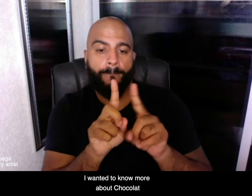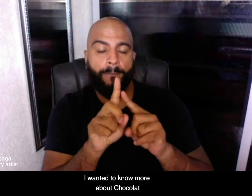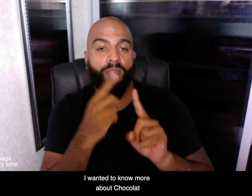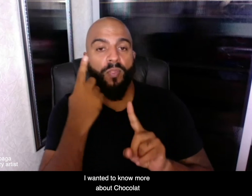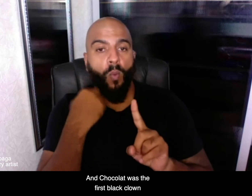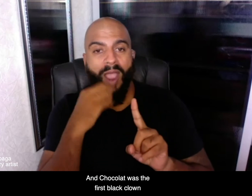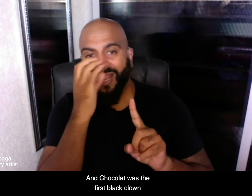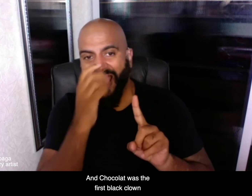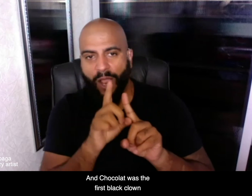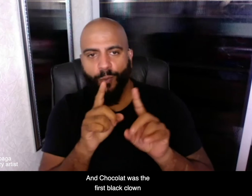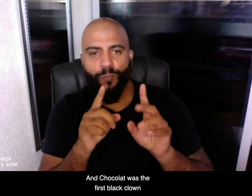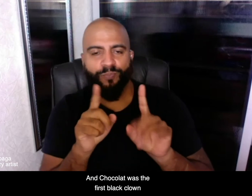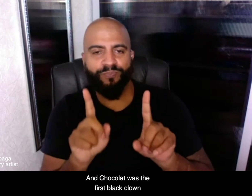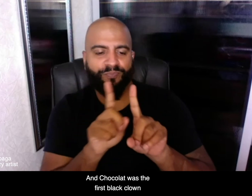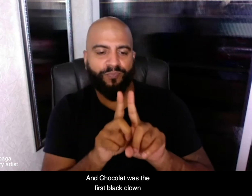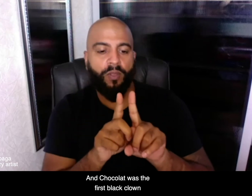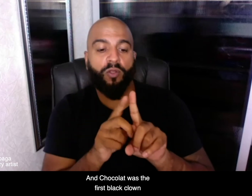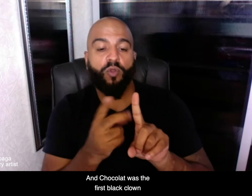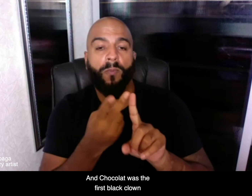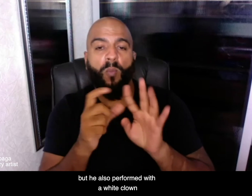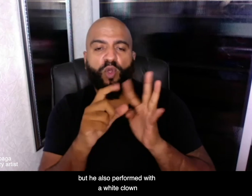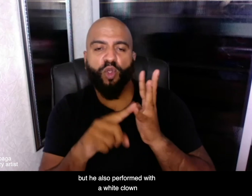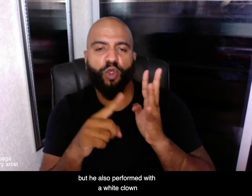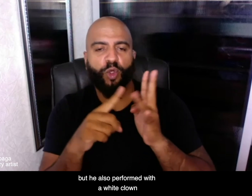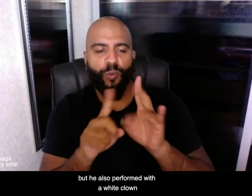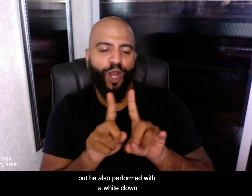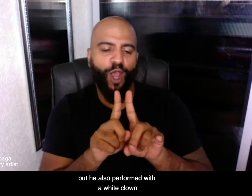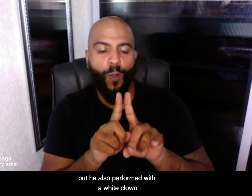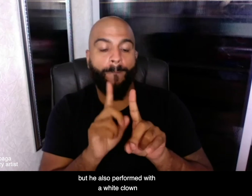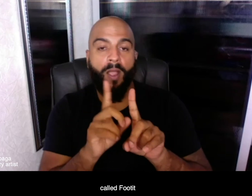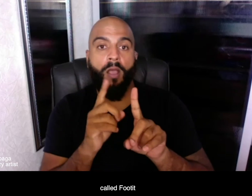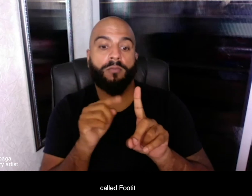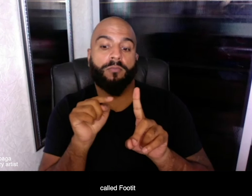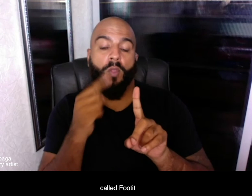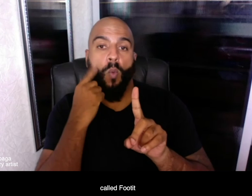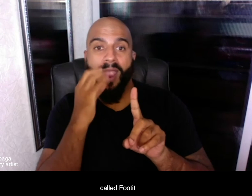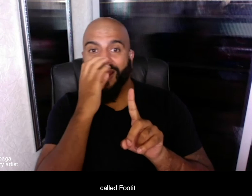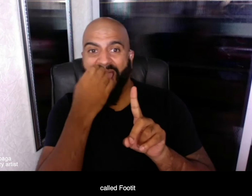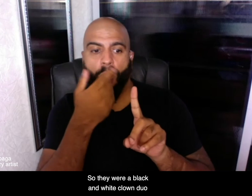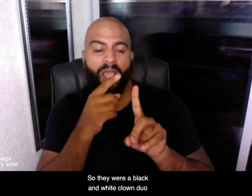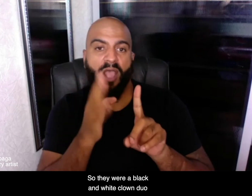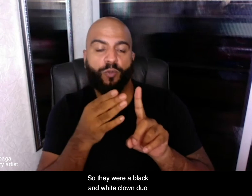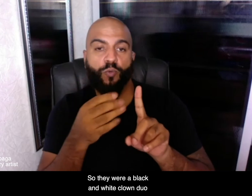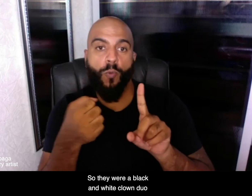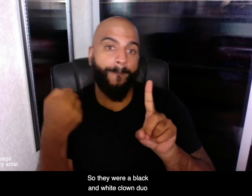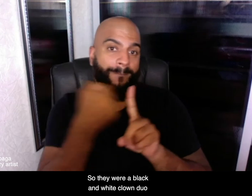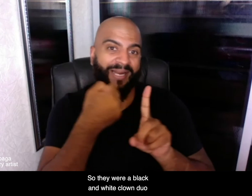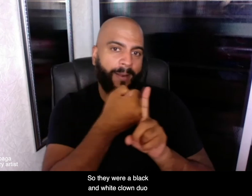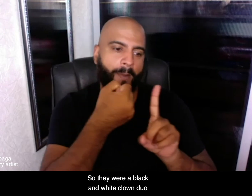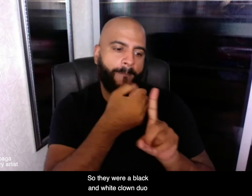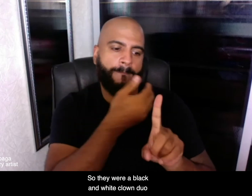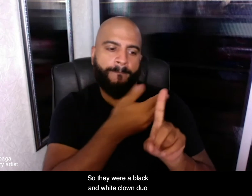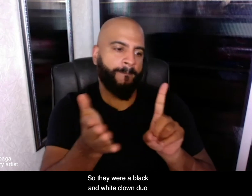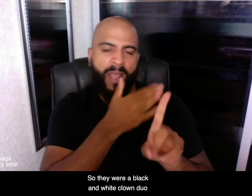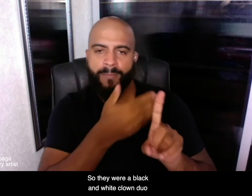Chocolate. And Chocolate was the first black clown, but he also performed with a white clown called Footit. So they were a black and white clown